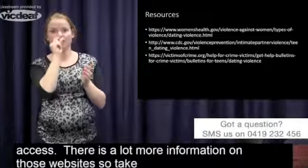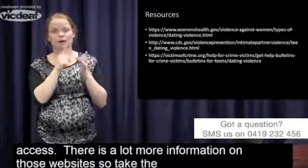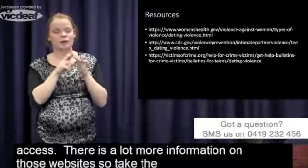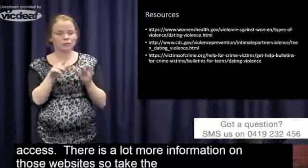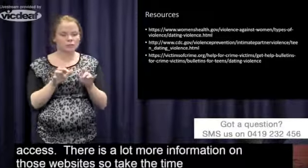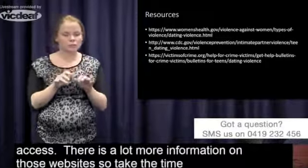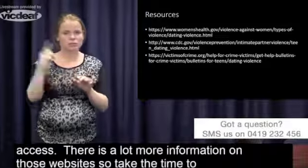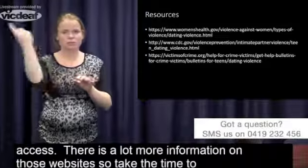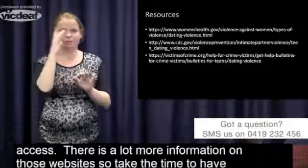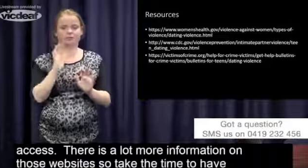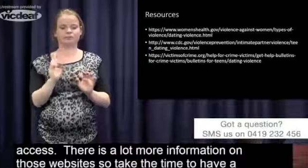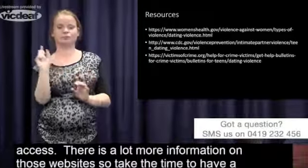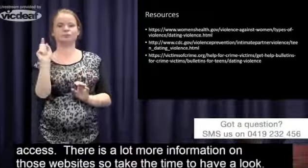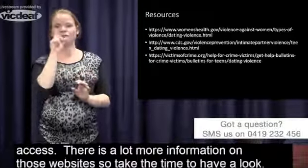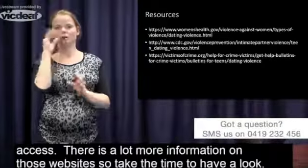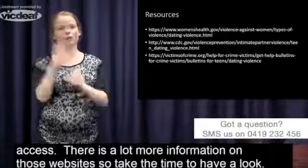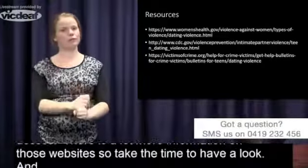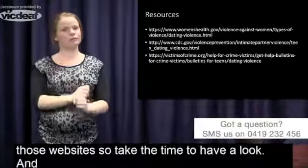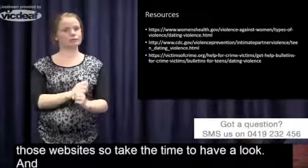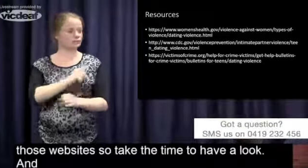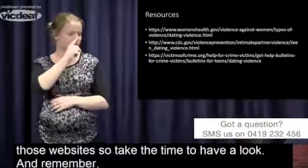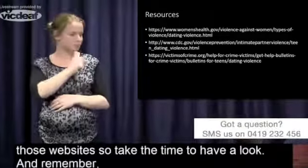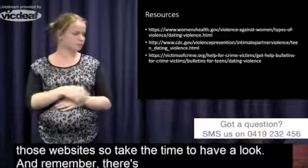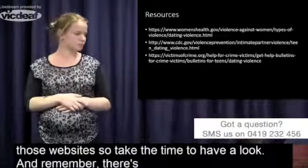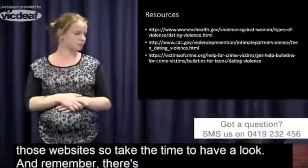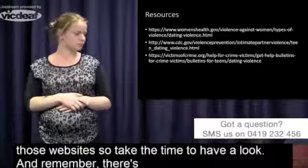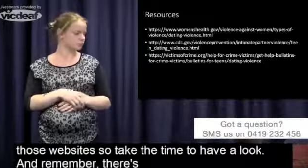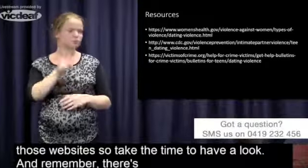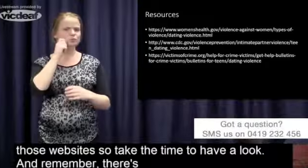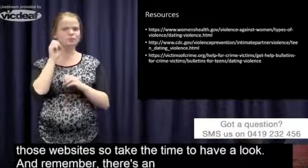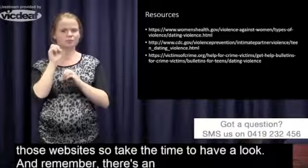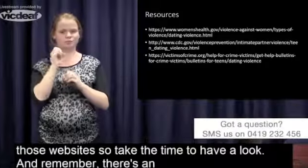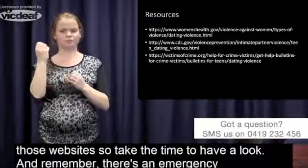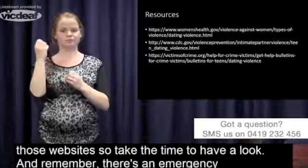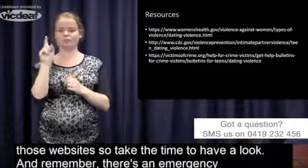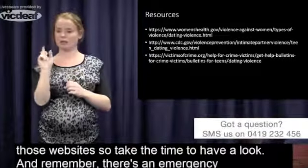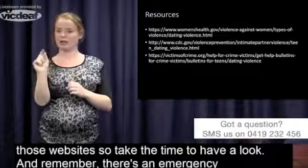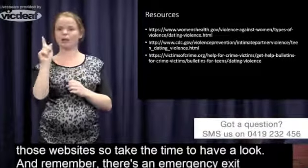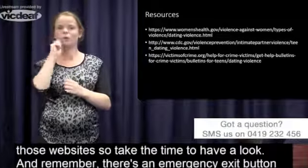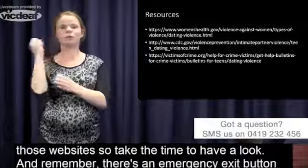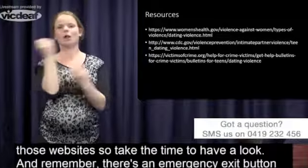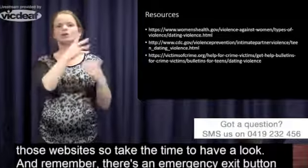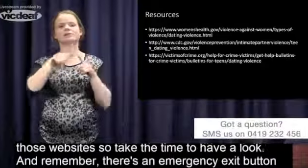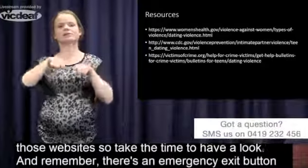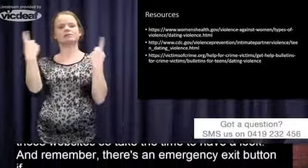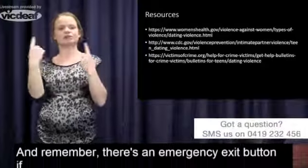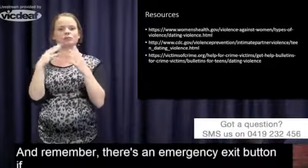And remember, there's an emergency exit button if you need to get rid of that website really fast,